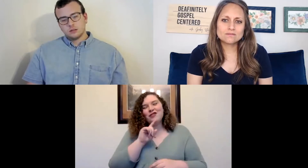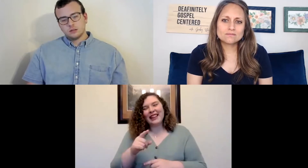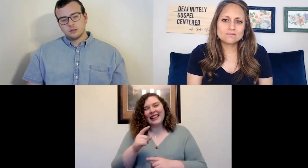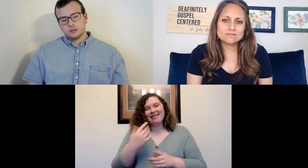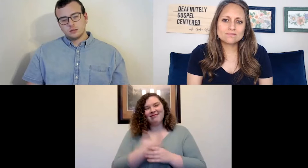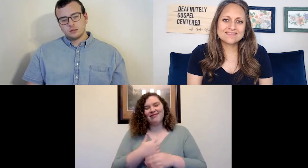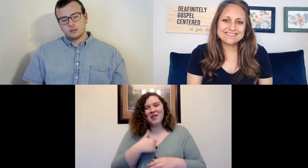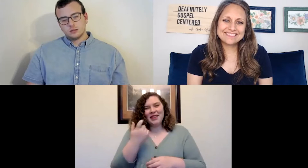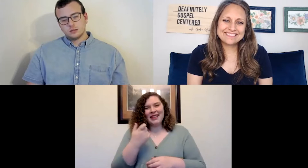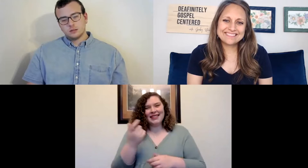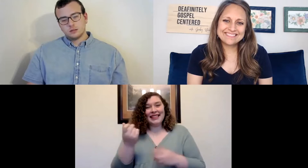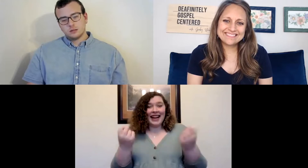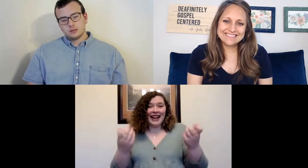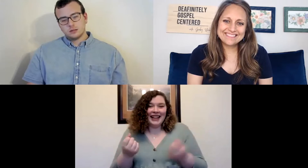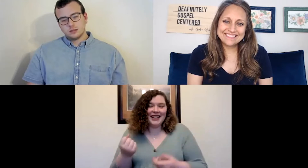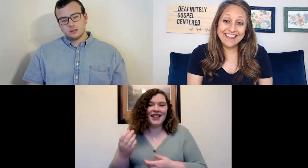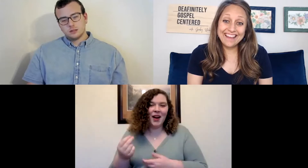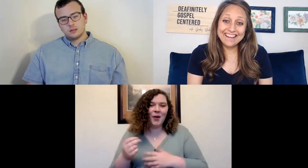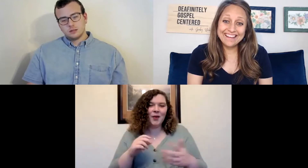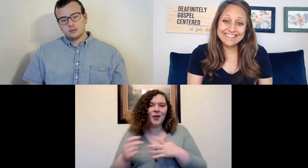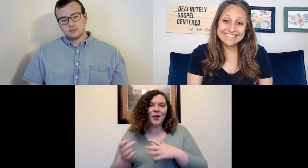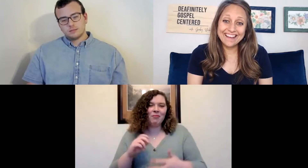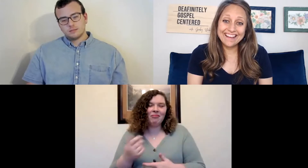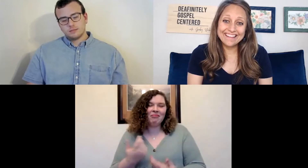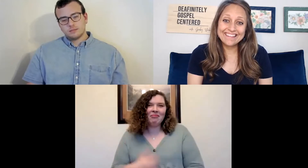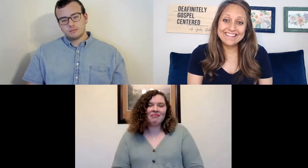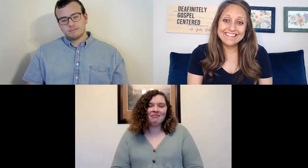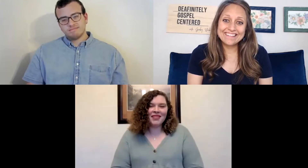me and Dakota are different, and Dakota is different from me. And it didn't really bother me